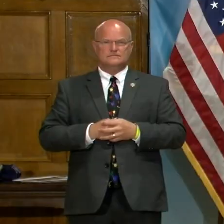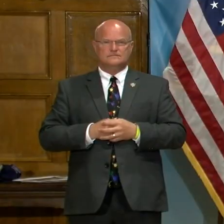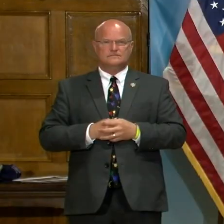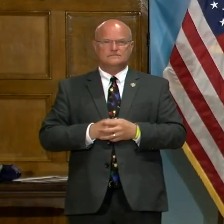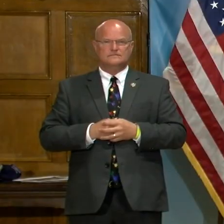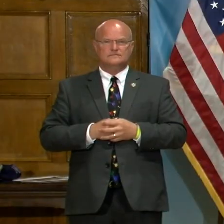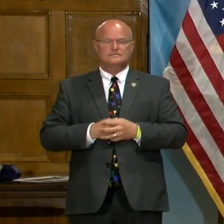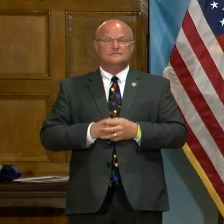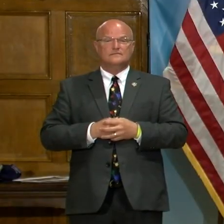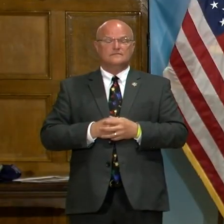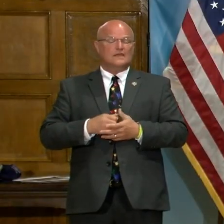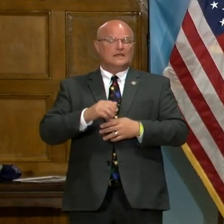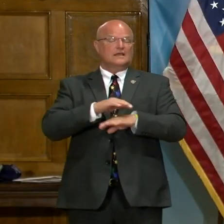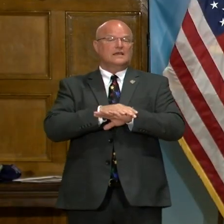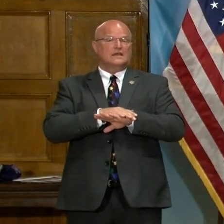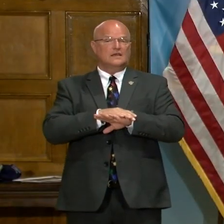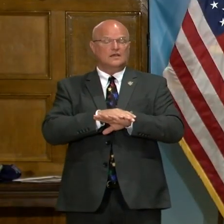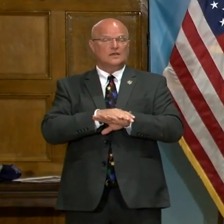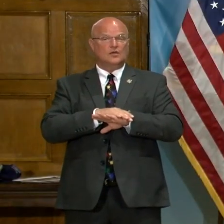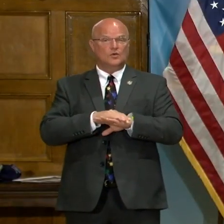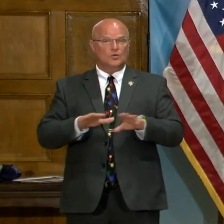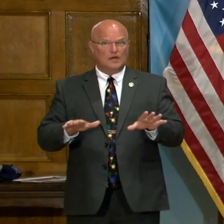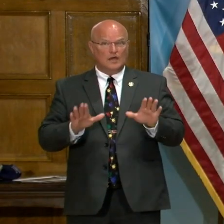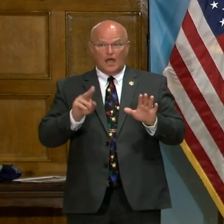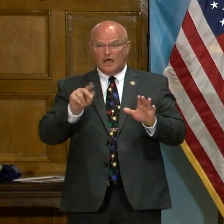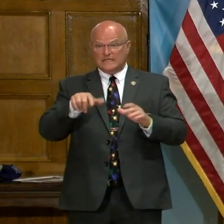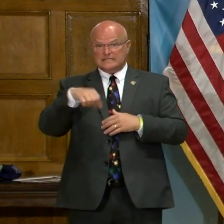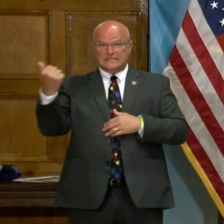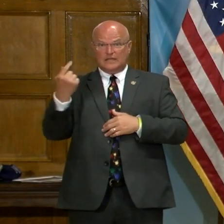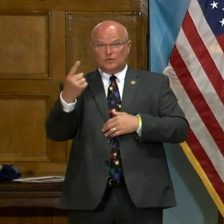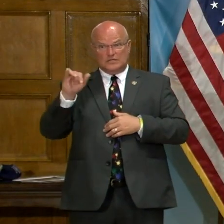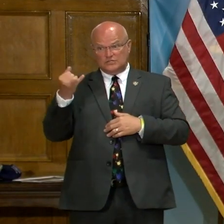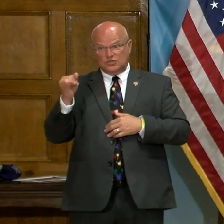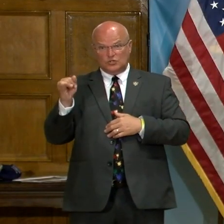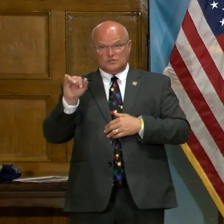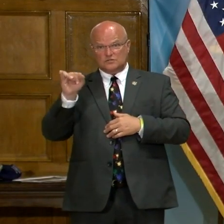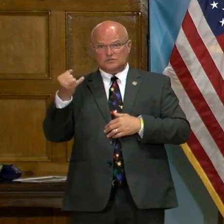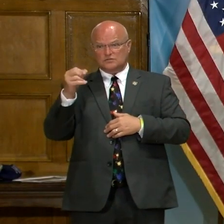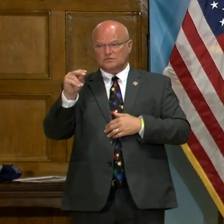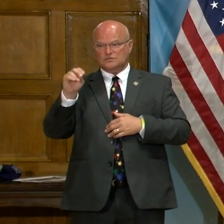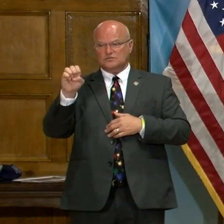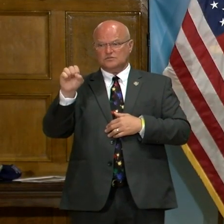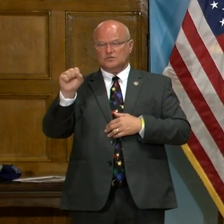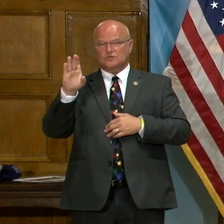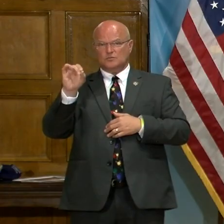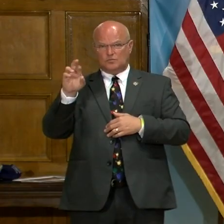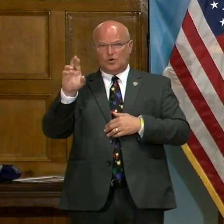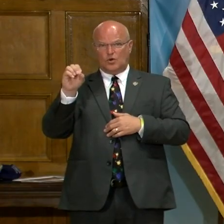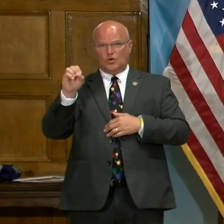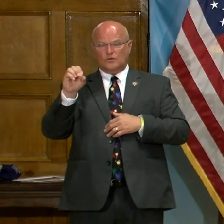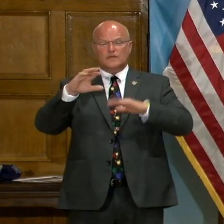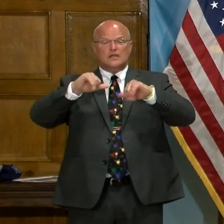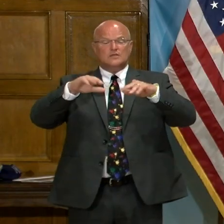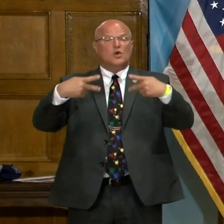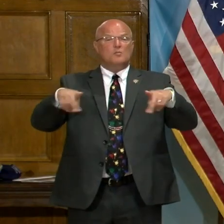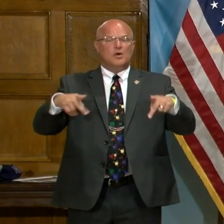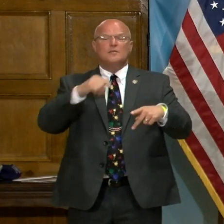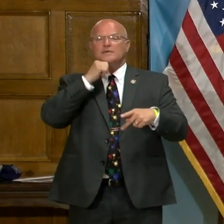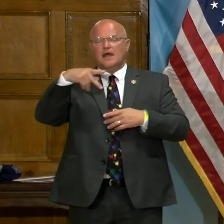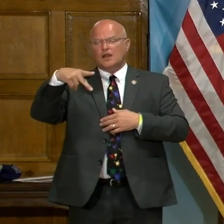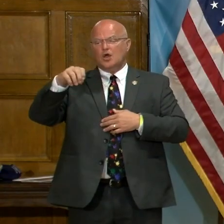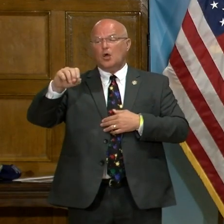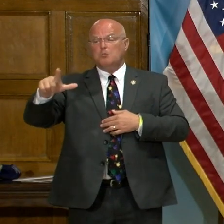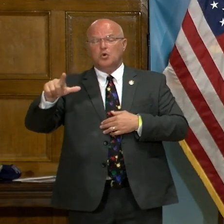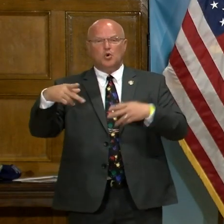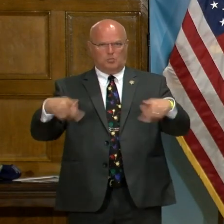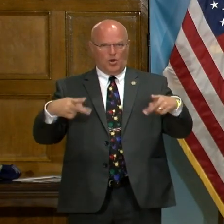Just it wasn't, unless there was another one in Jonesboro, that it wasn't Jonesboro, and it was a swim party but not a pool